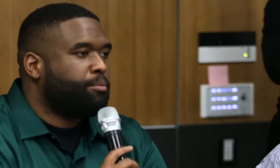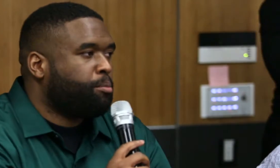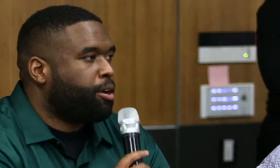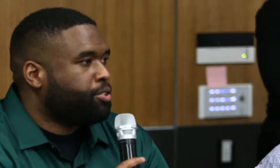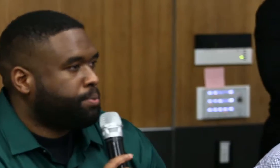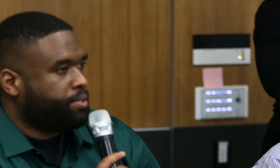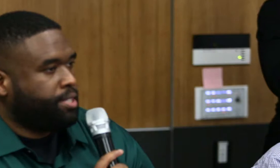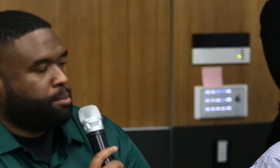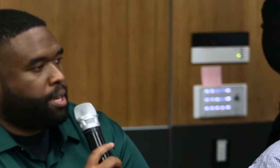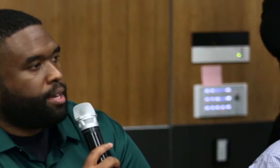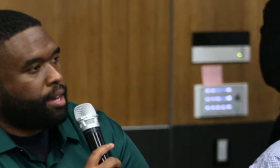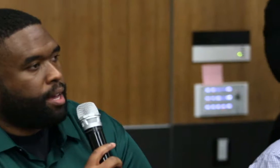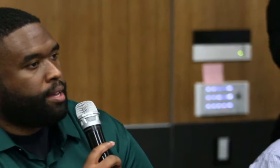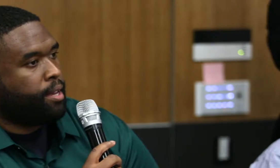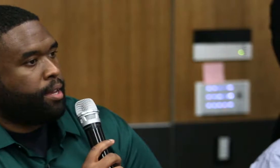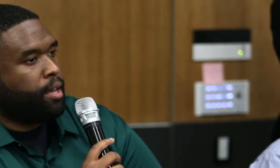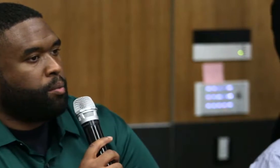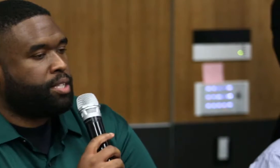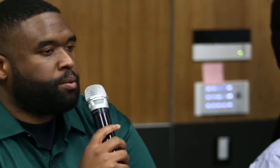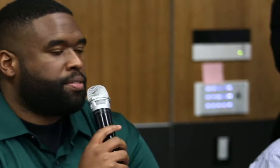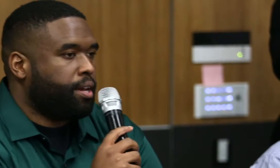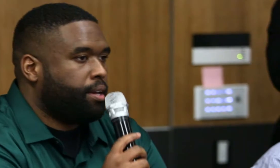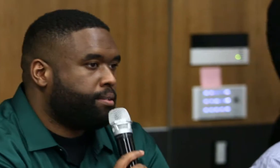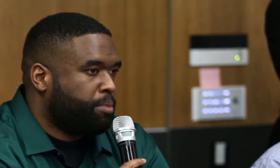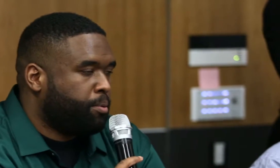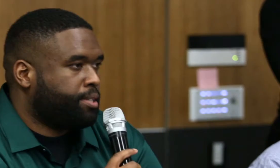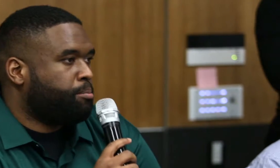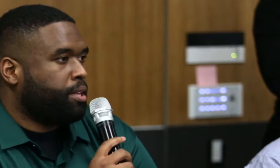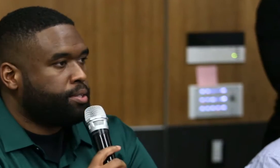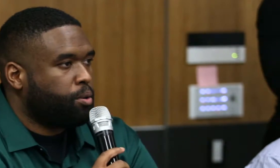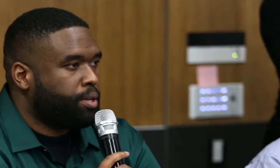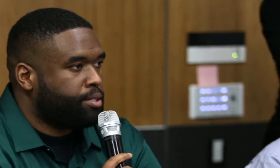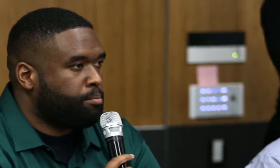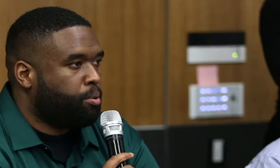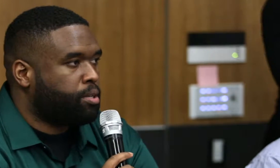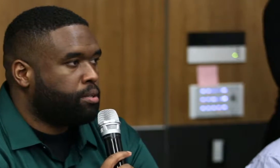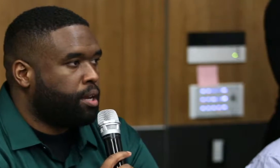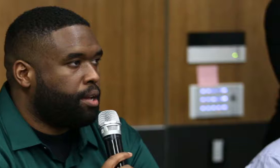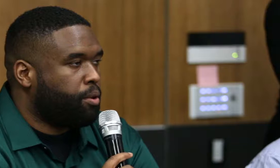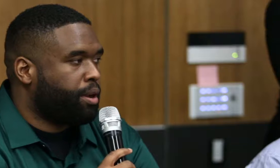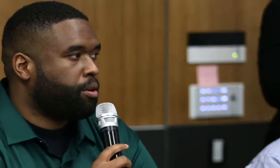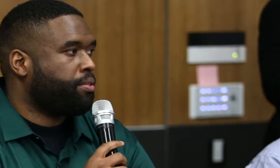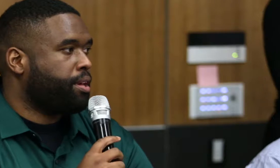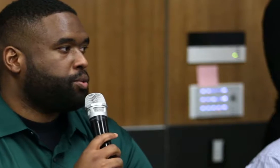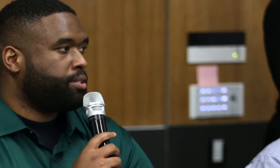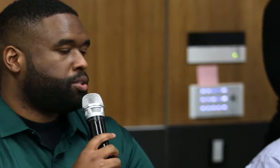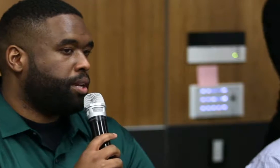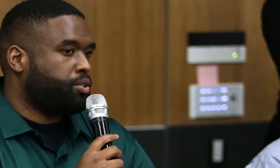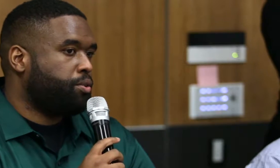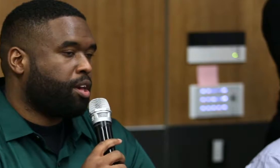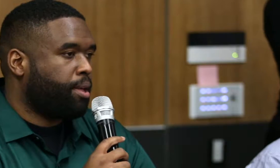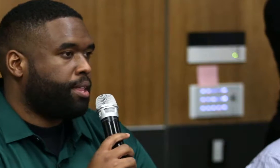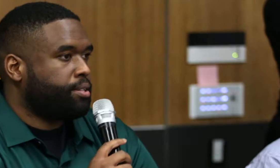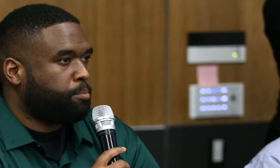So when it comes to partnerships for CTP, we deal with people with disabilities. So when it's important, whether I work with